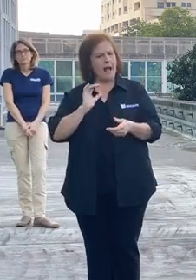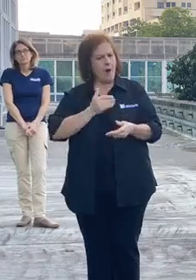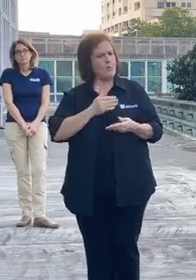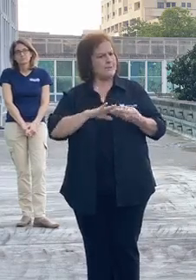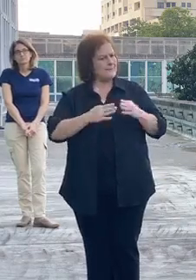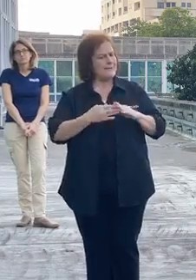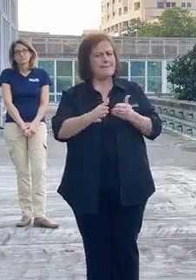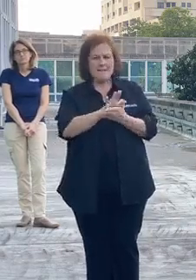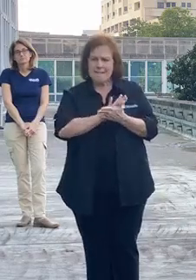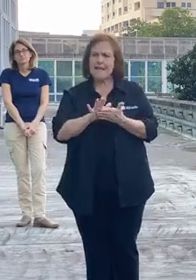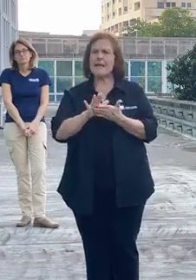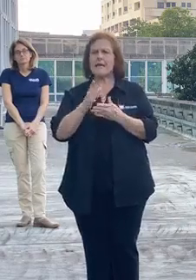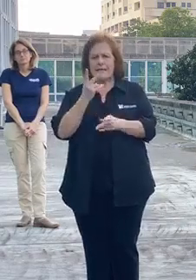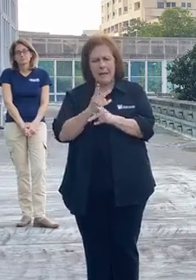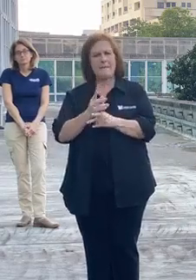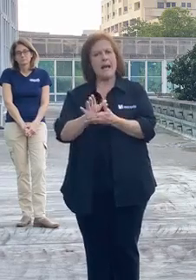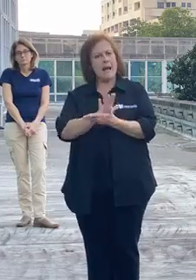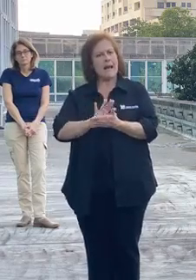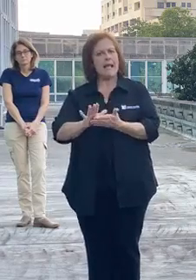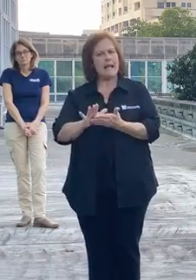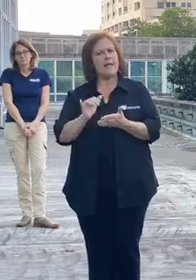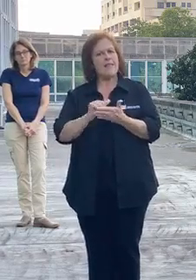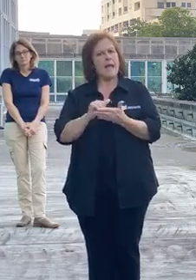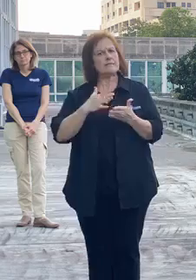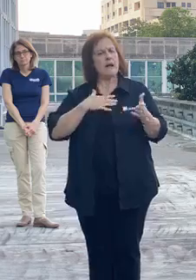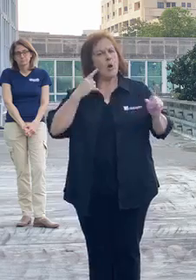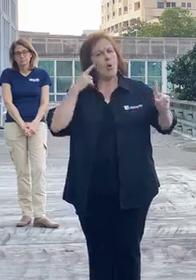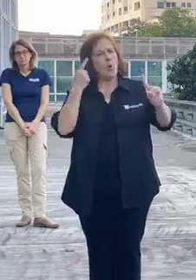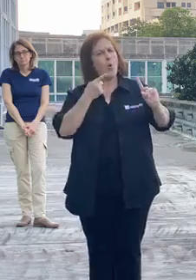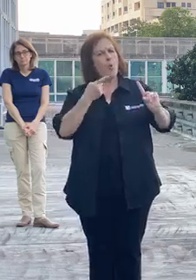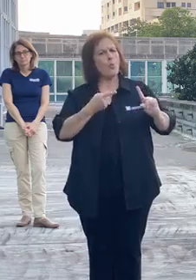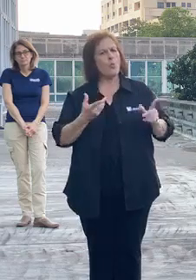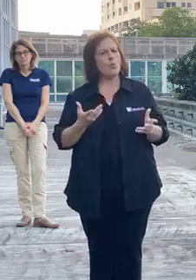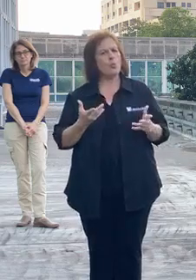city that we will keep clean. That's my goal.